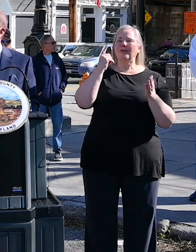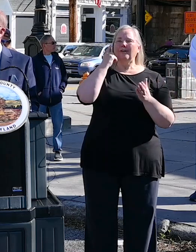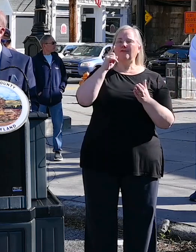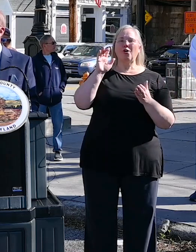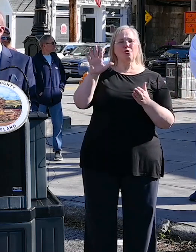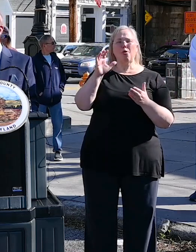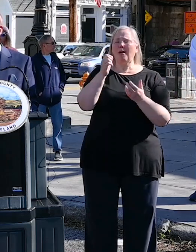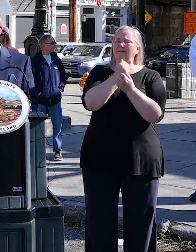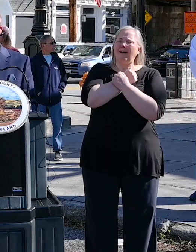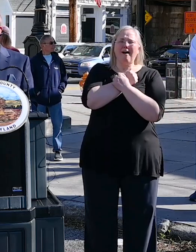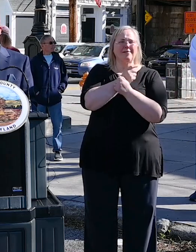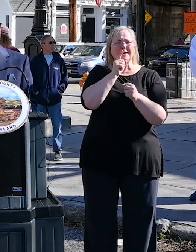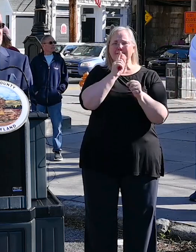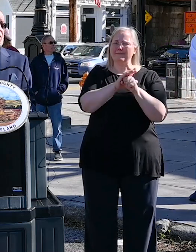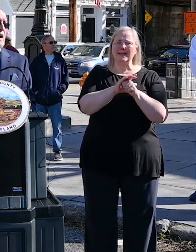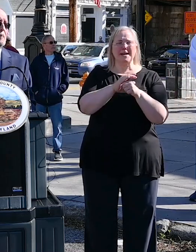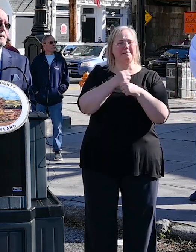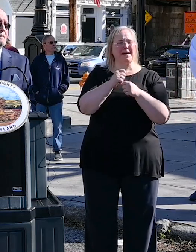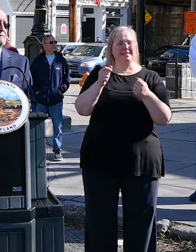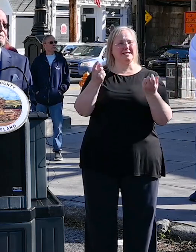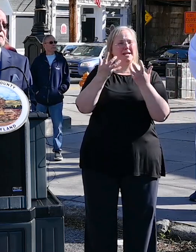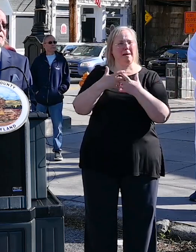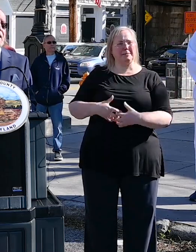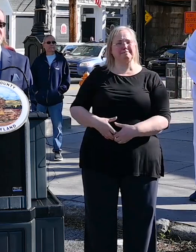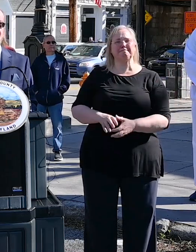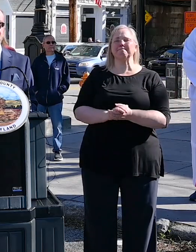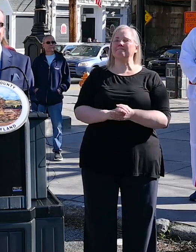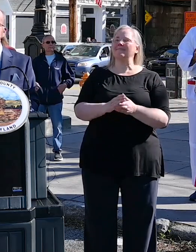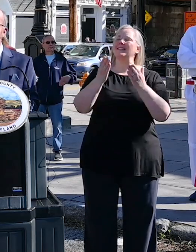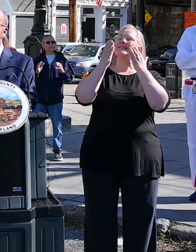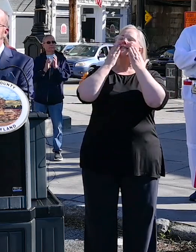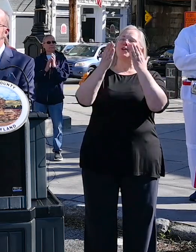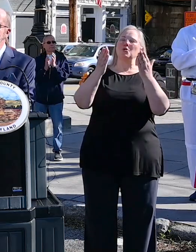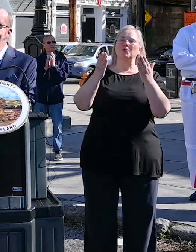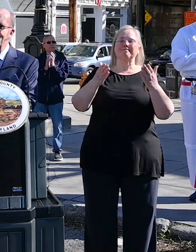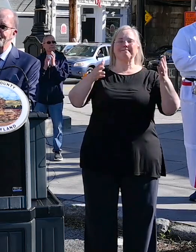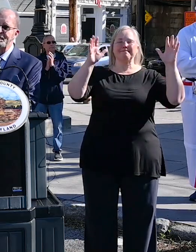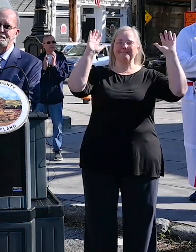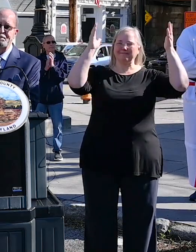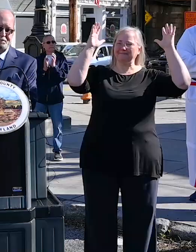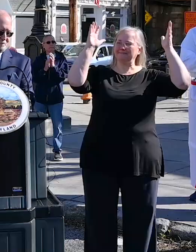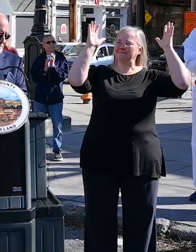your love and commitment in making this happen. Thank you very much.